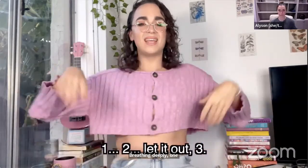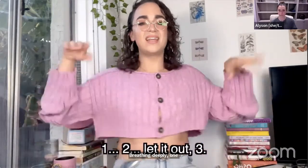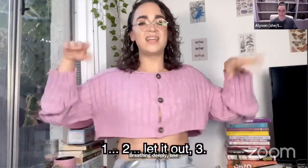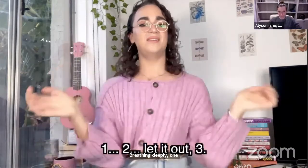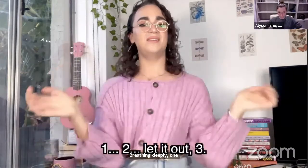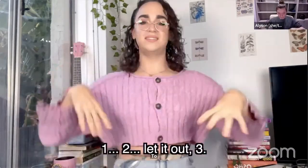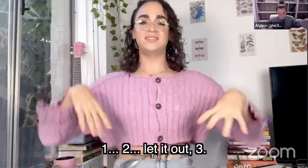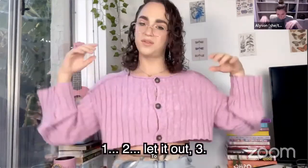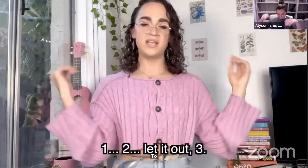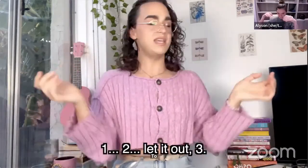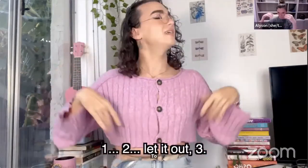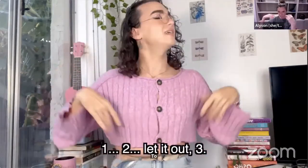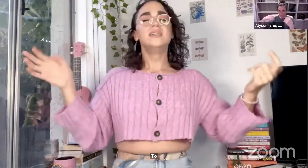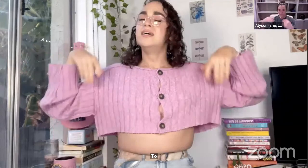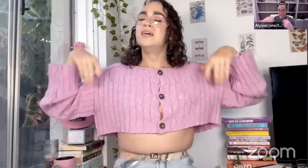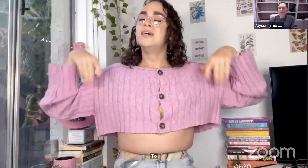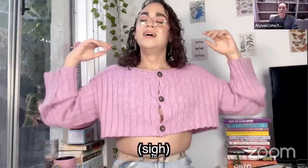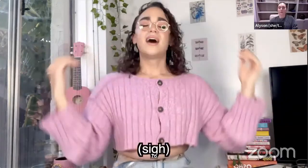let it out. Three.